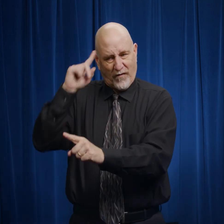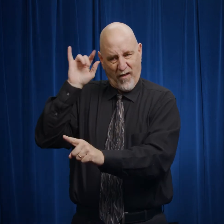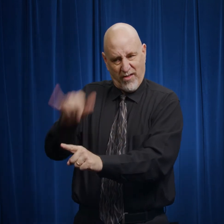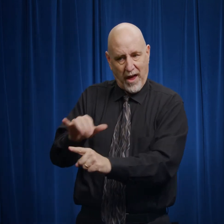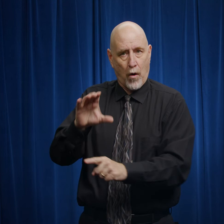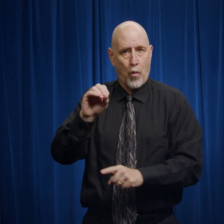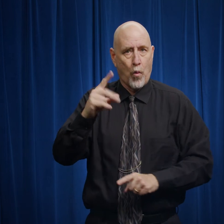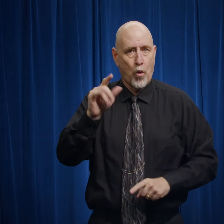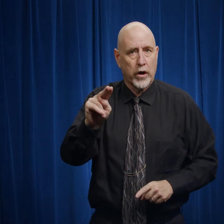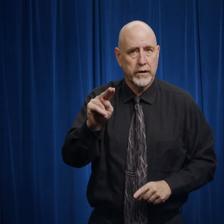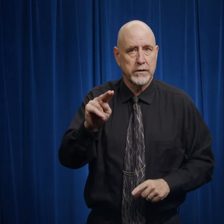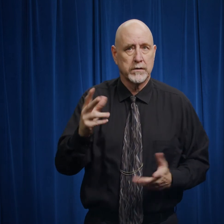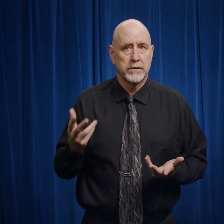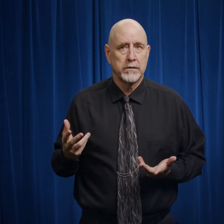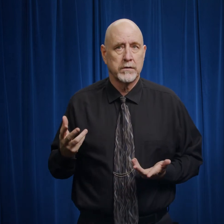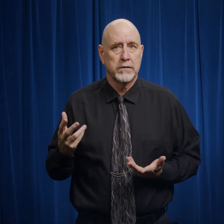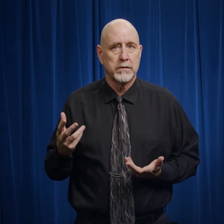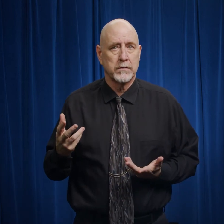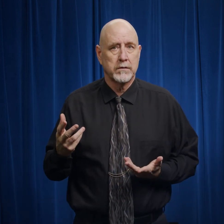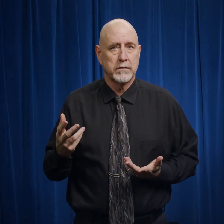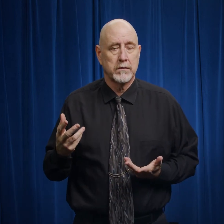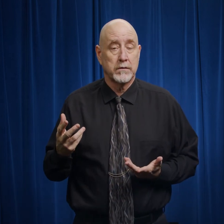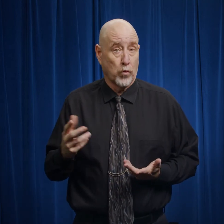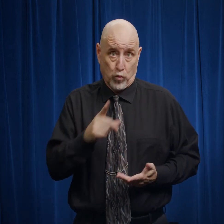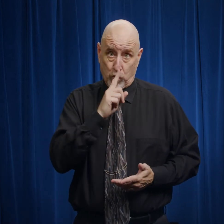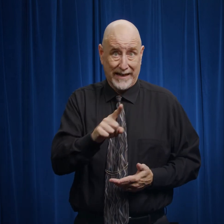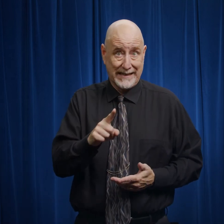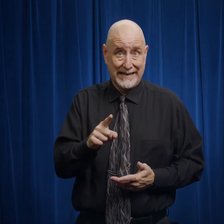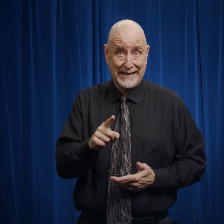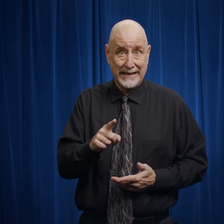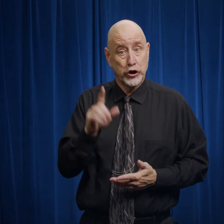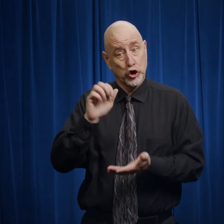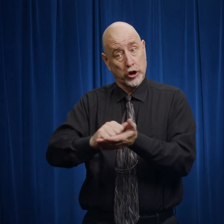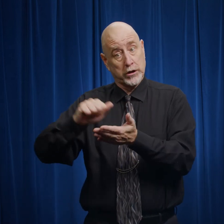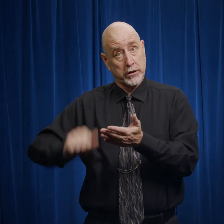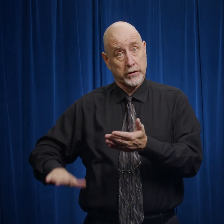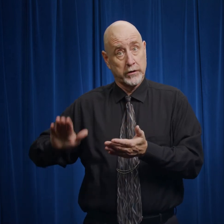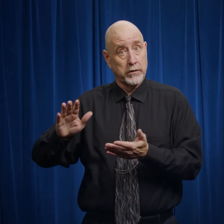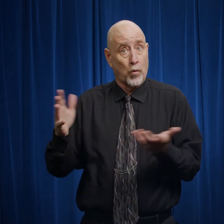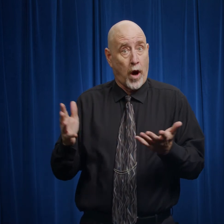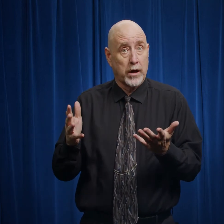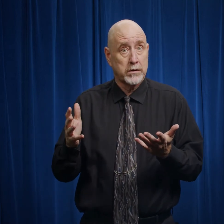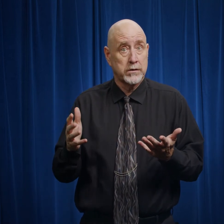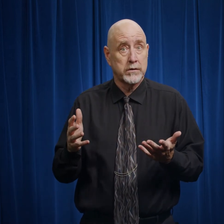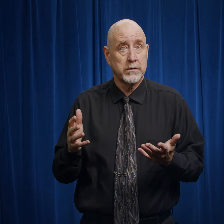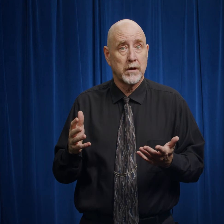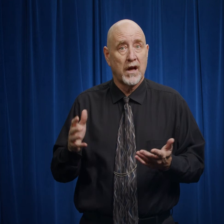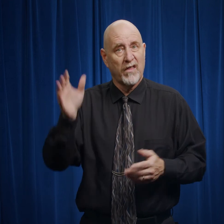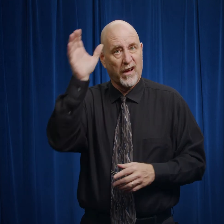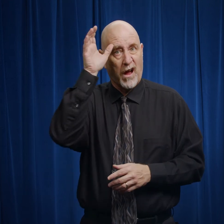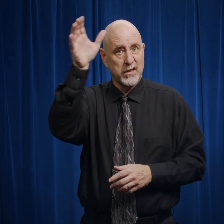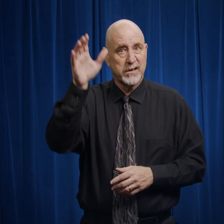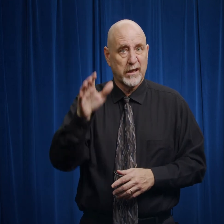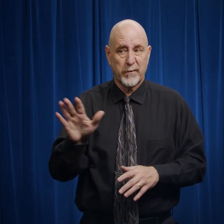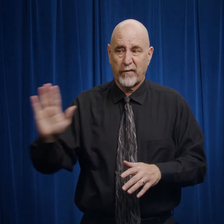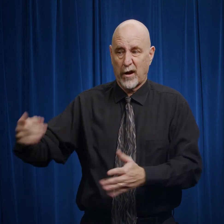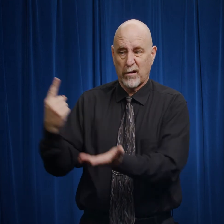and the purposes of the organs in the body. If anything needs to be cut out, it should be